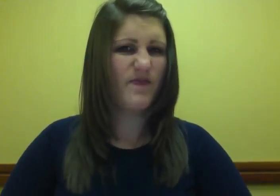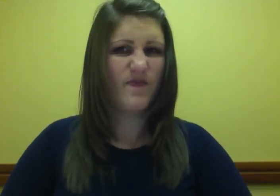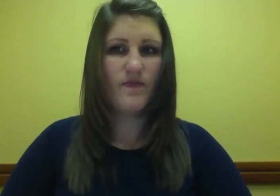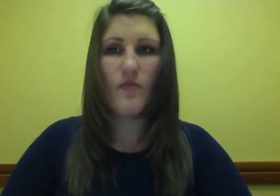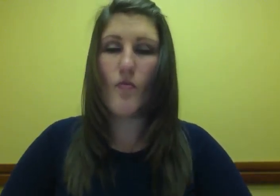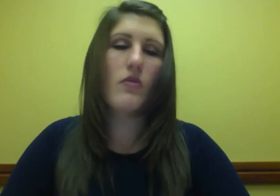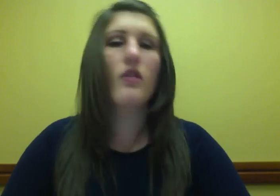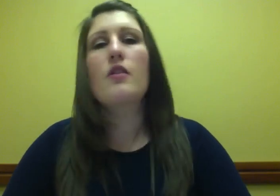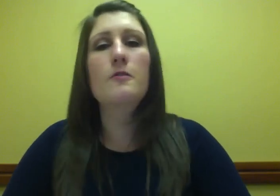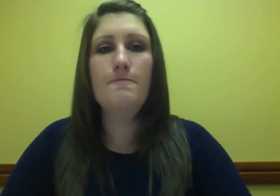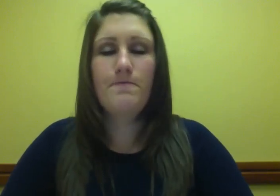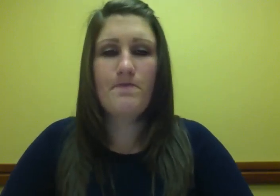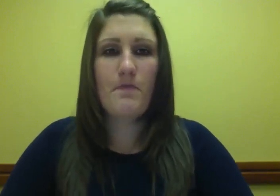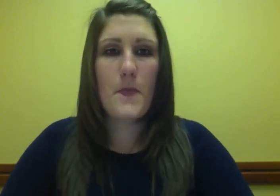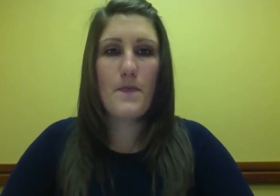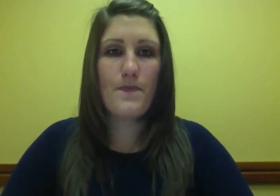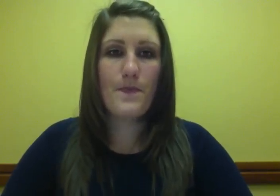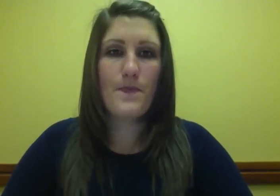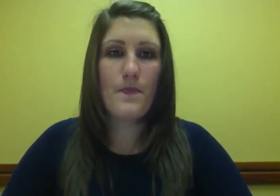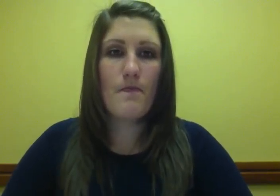Tell me about your ankle bracelet.